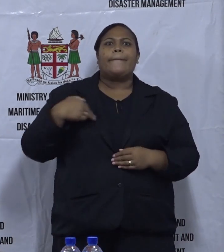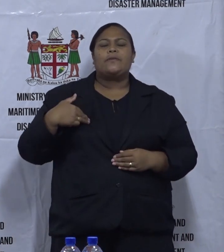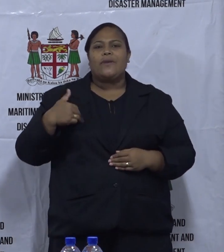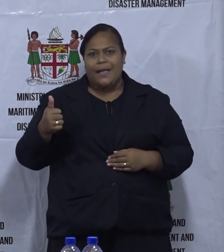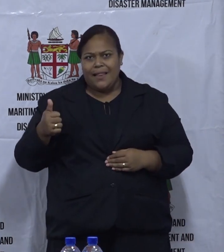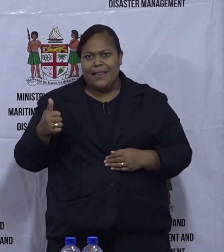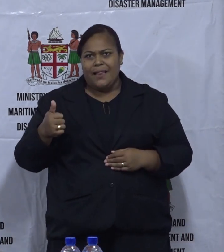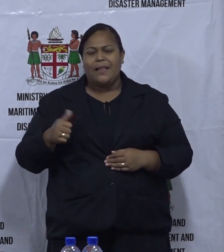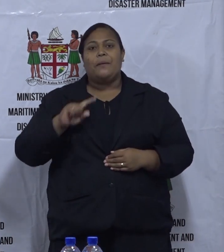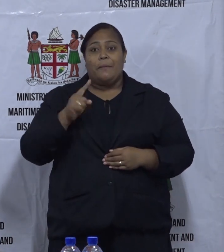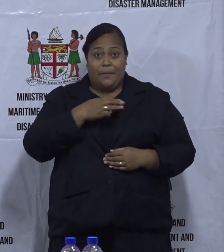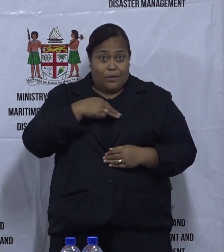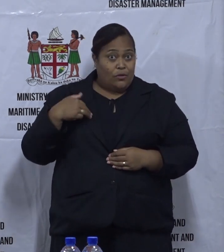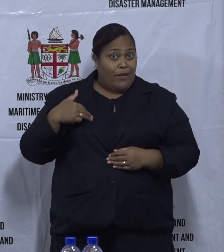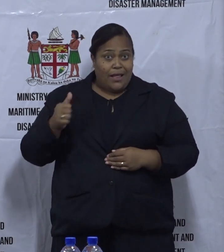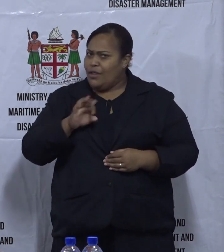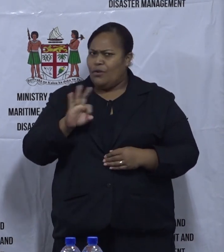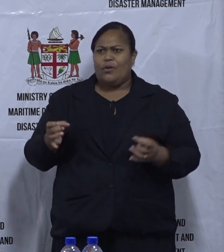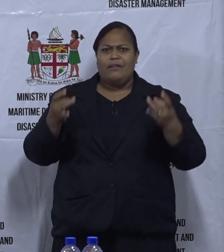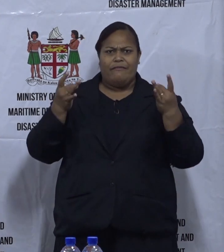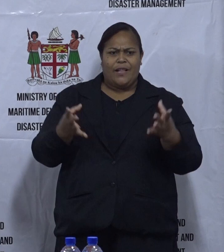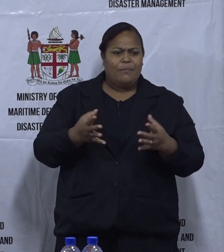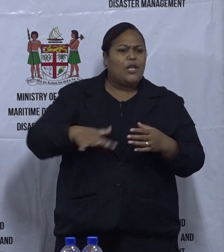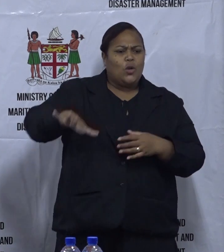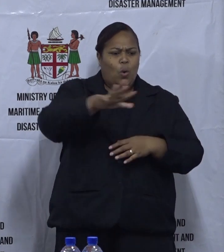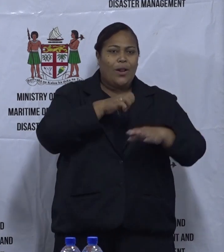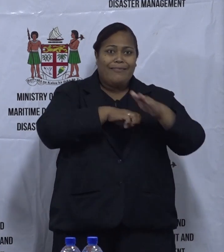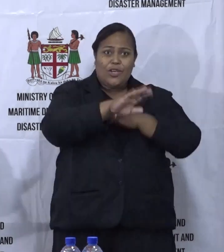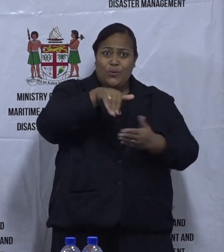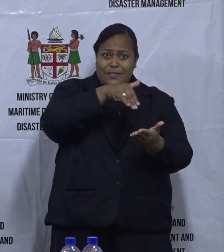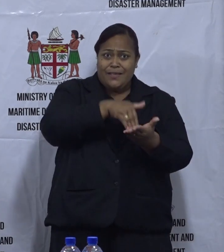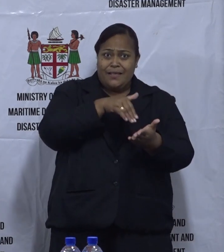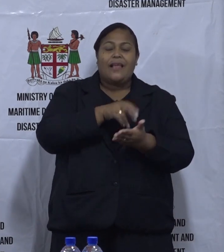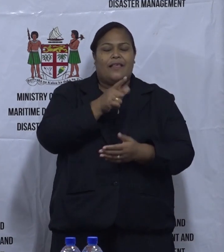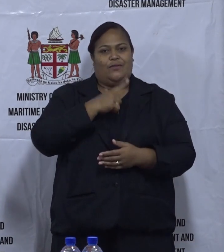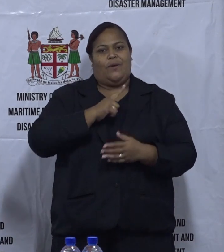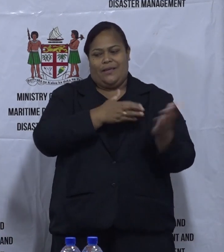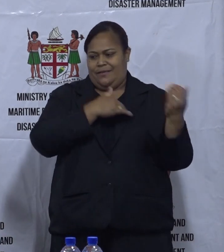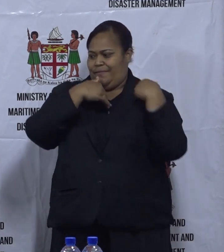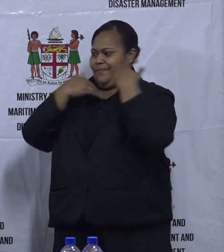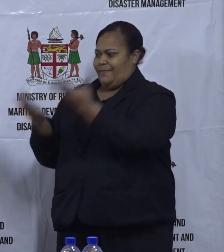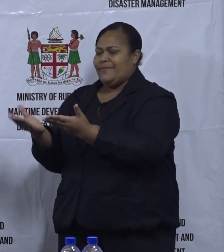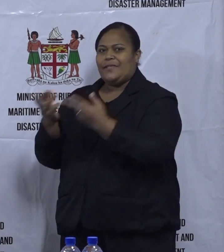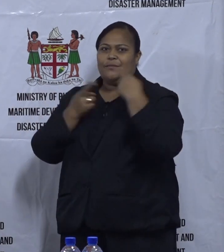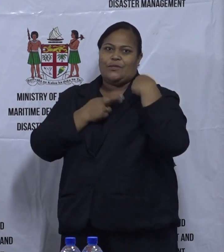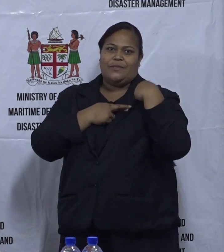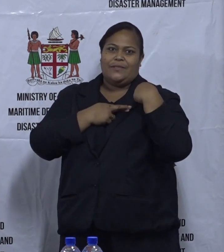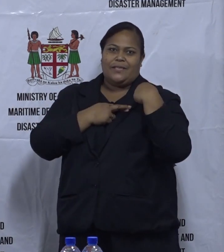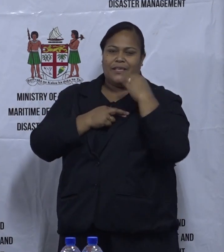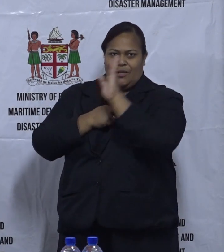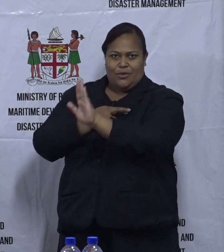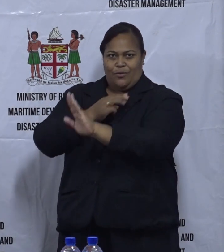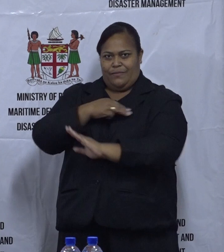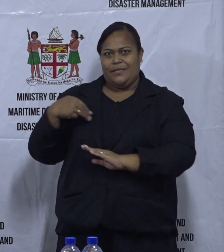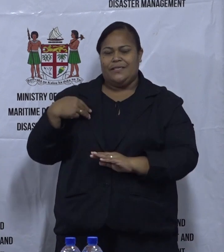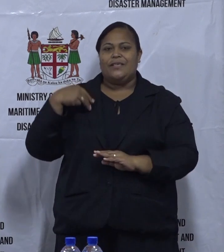Health will not be available in all evacuation centers, and that is why they have given us the necessary guidelines as well. All